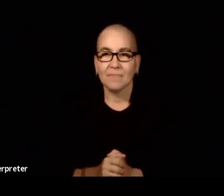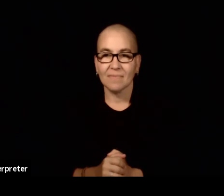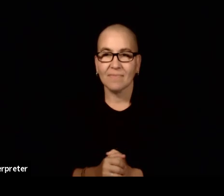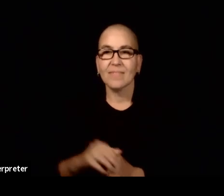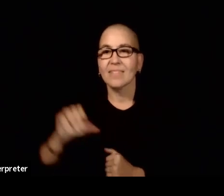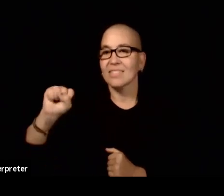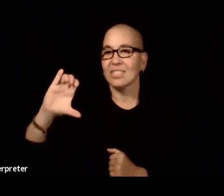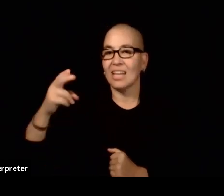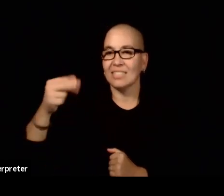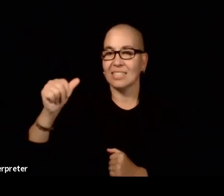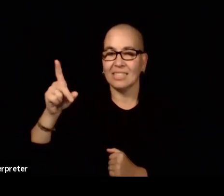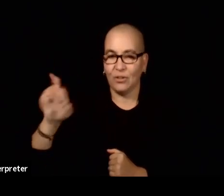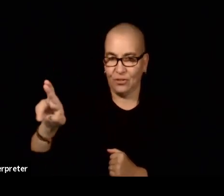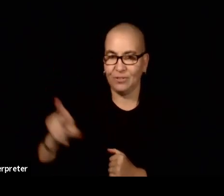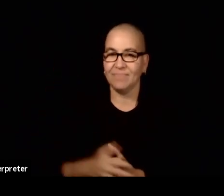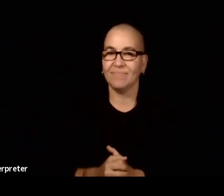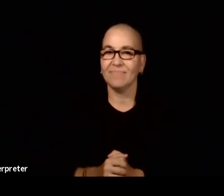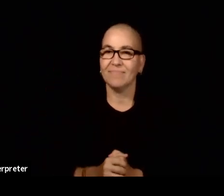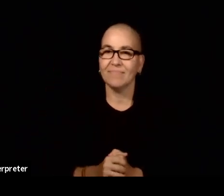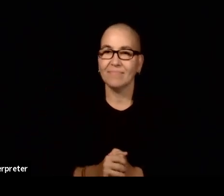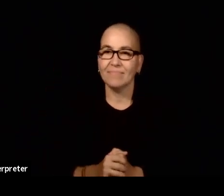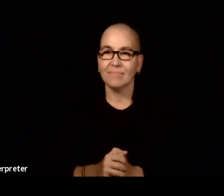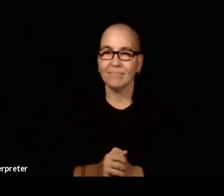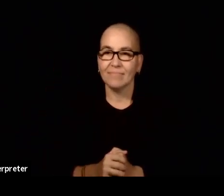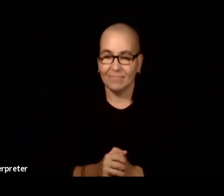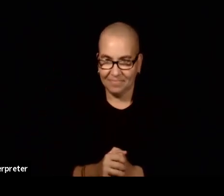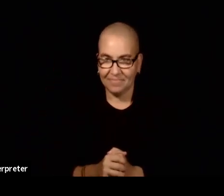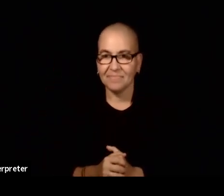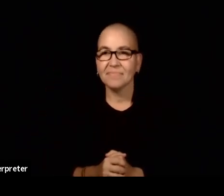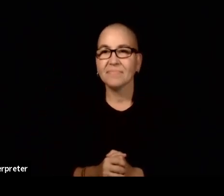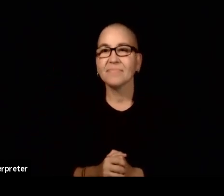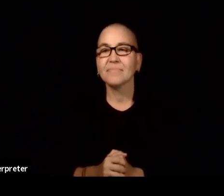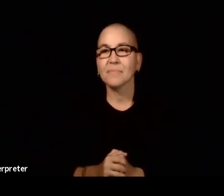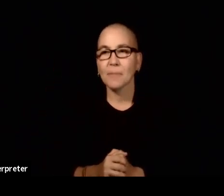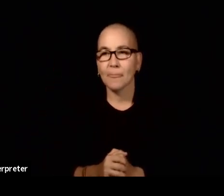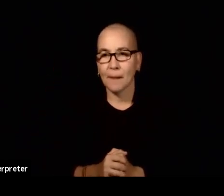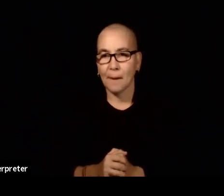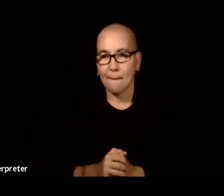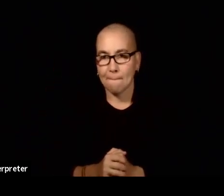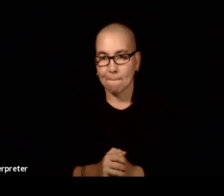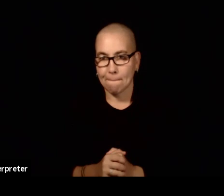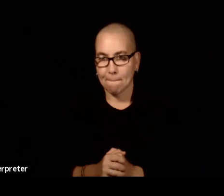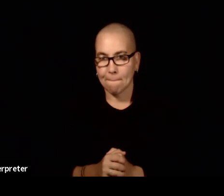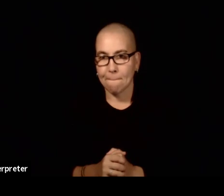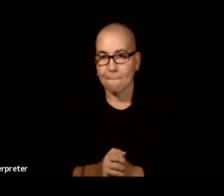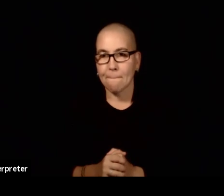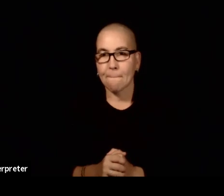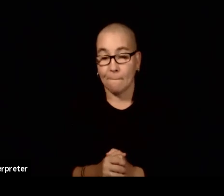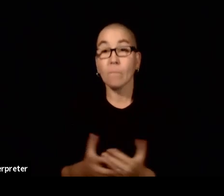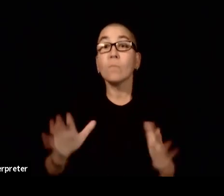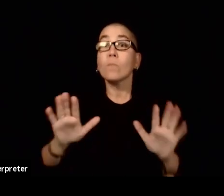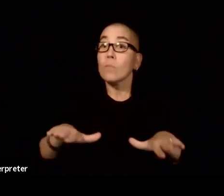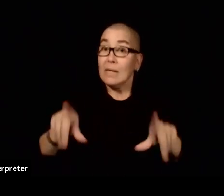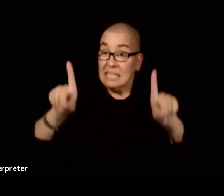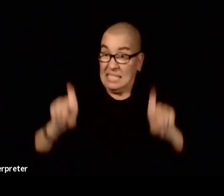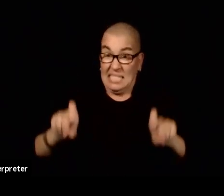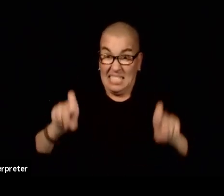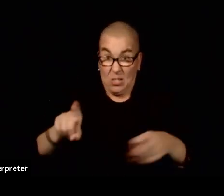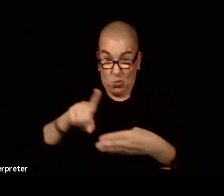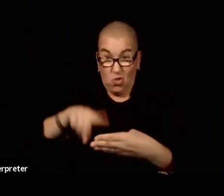day. And our turnaround time is averaging in the 24 to 48 hour range. That's at present, and